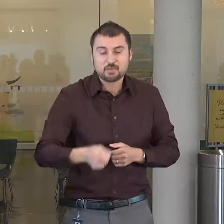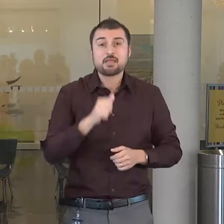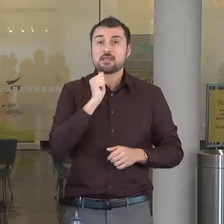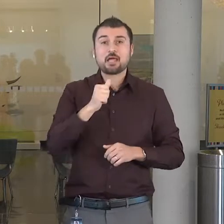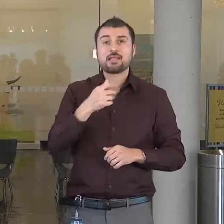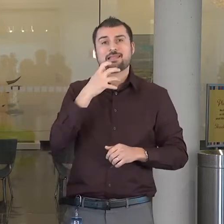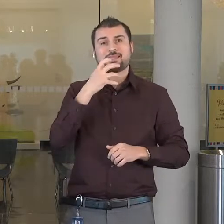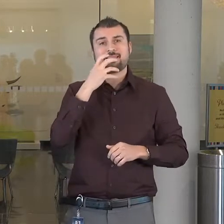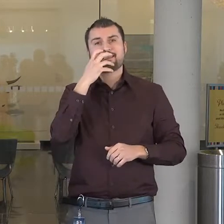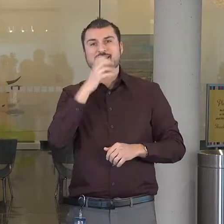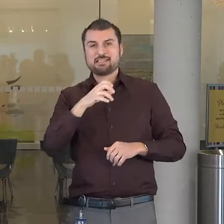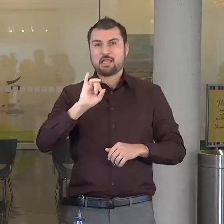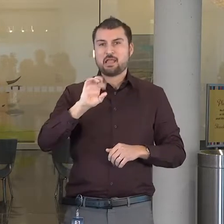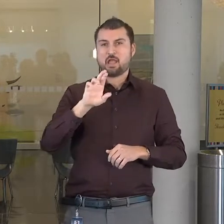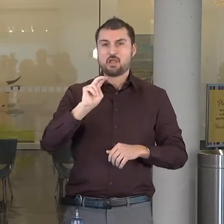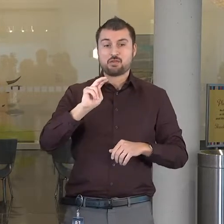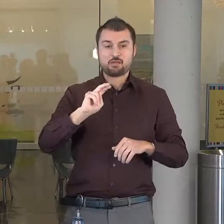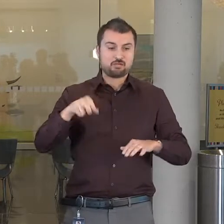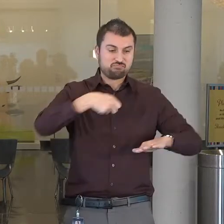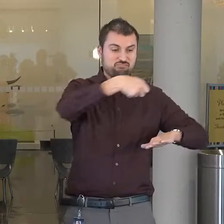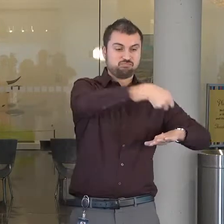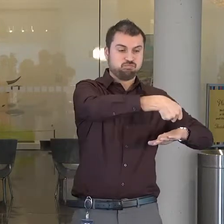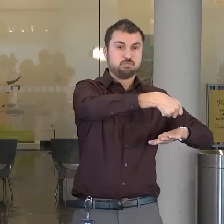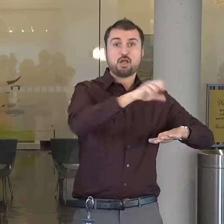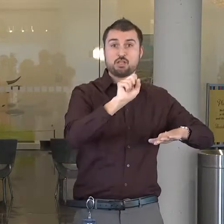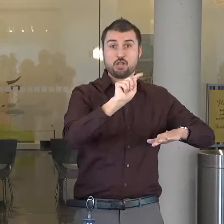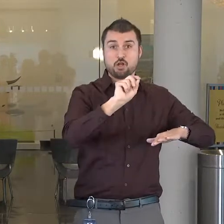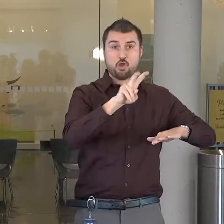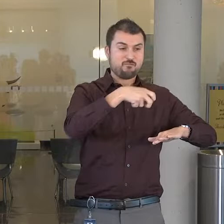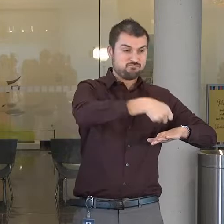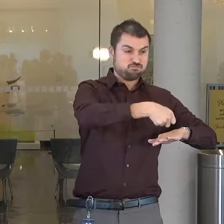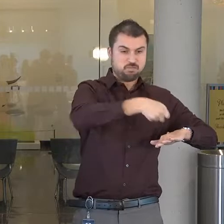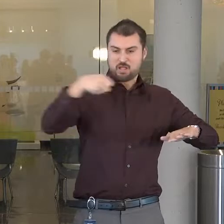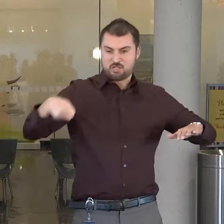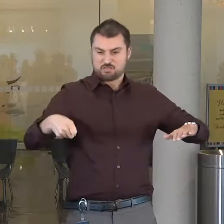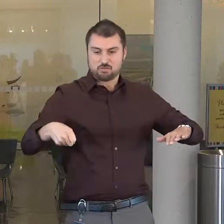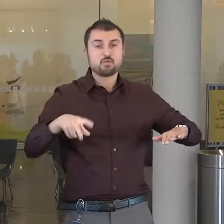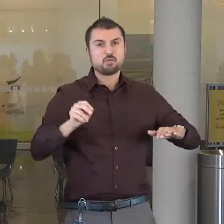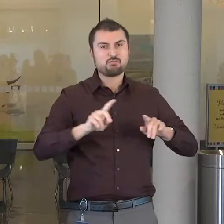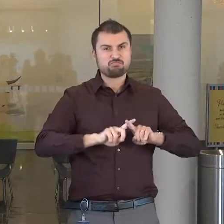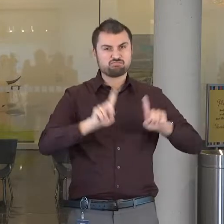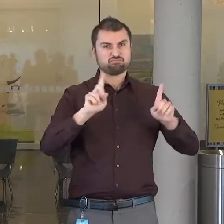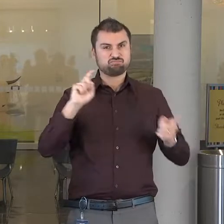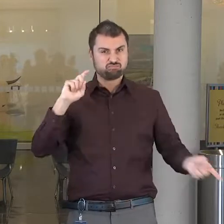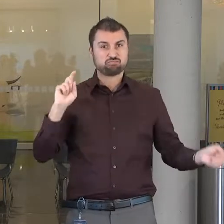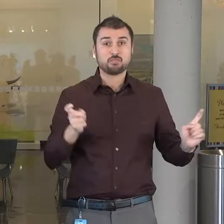stove. So those two then as brand new household projects were